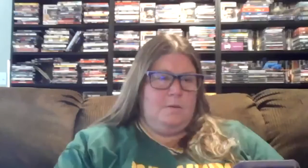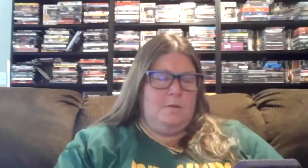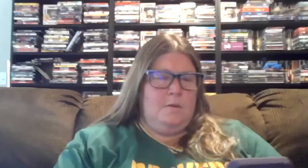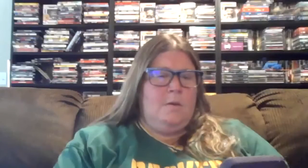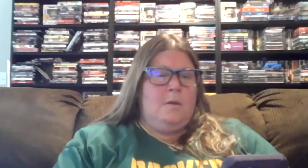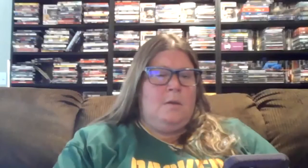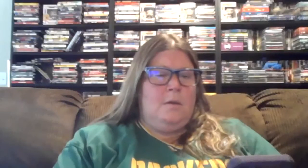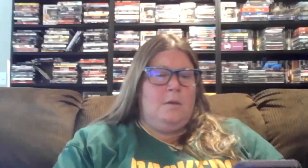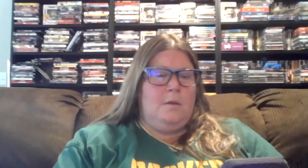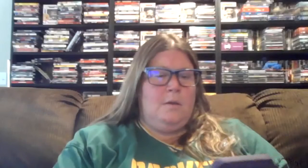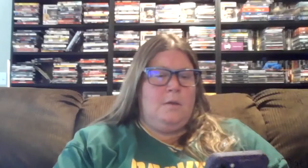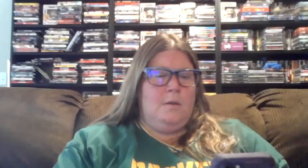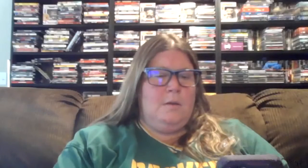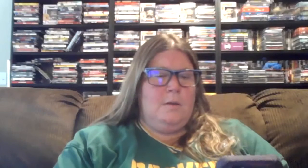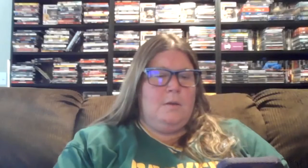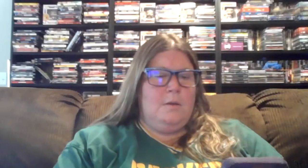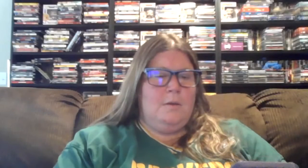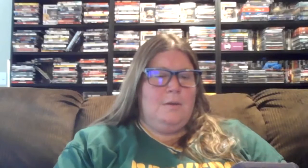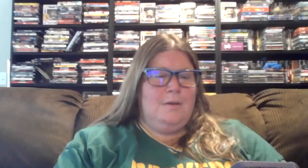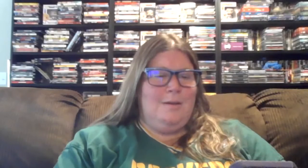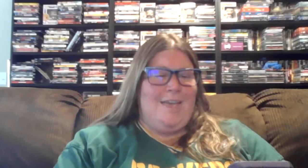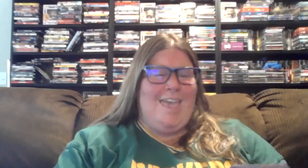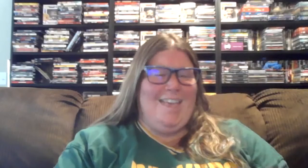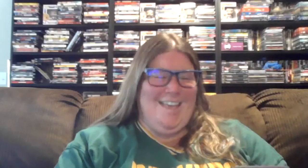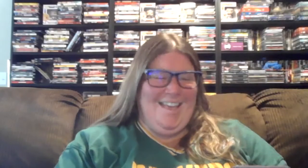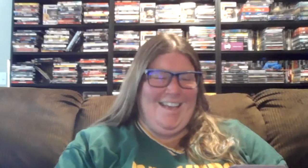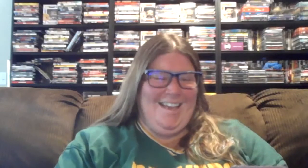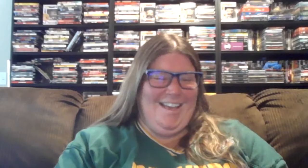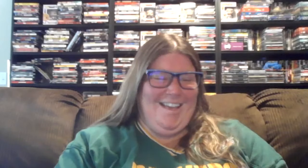If I can remember these things, I'm going to try to talk to Dawn today.